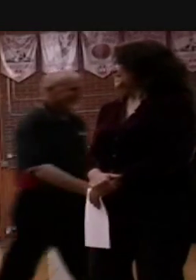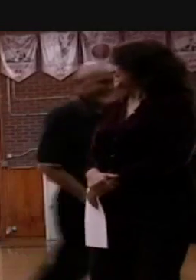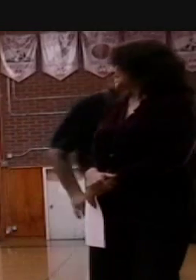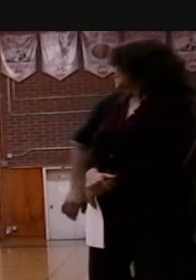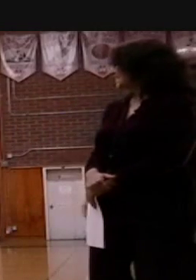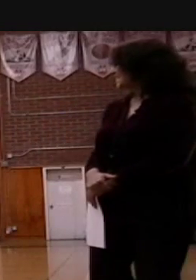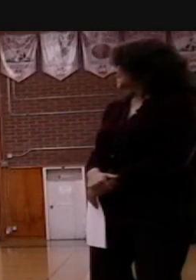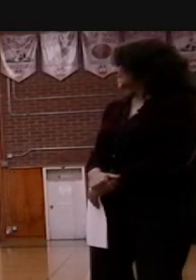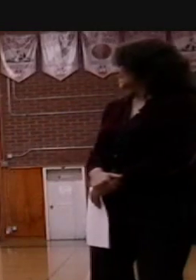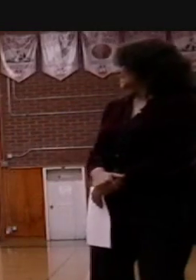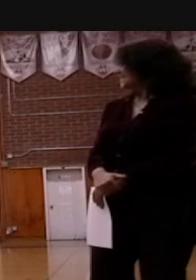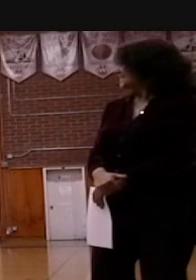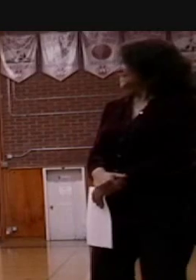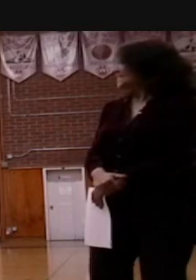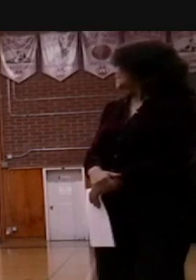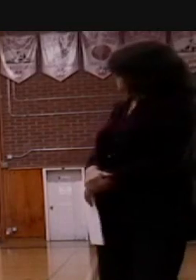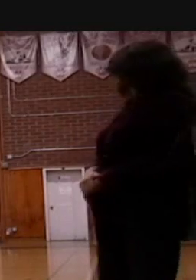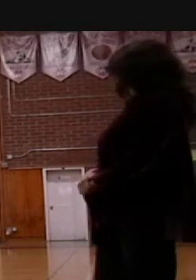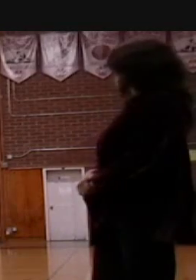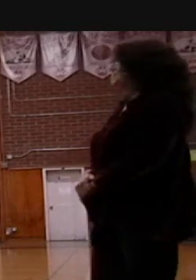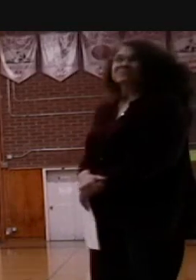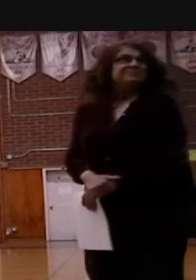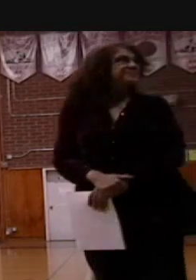Woo-hoo! No!